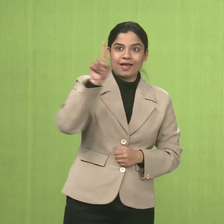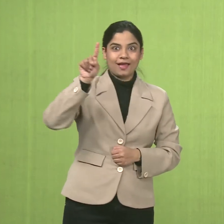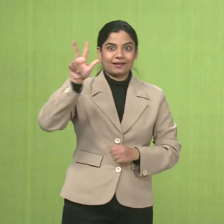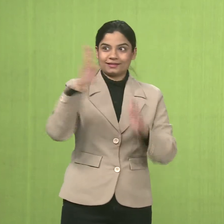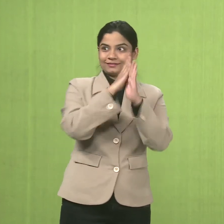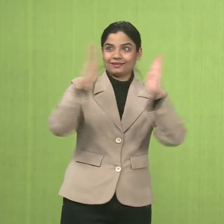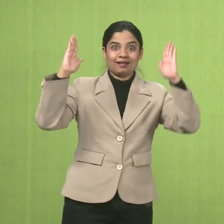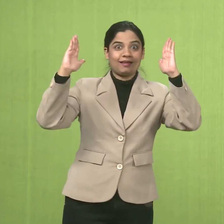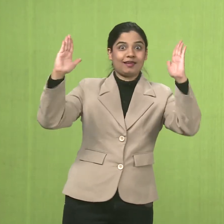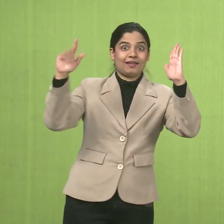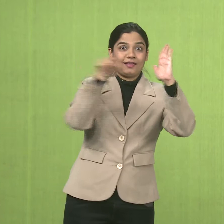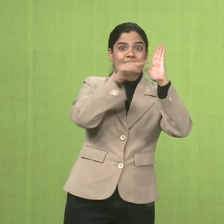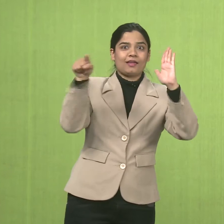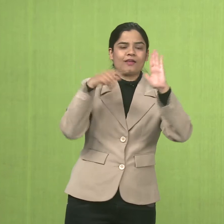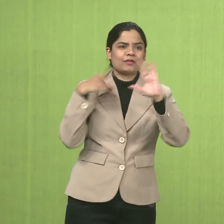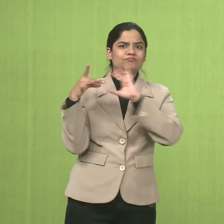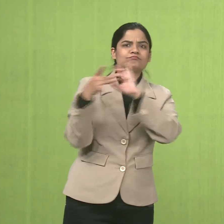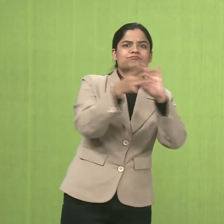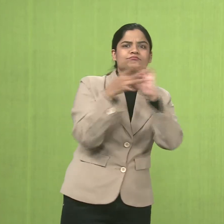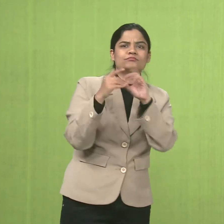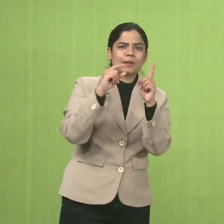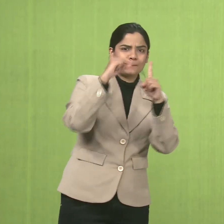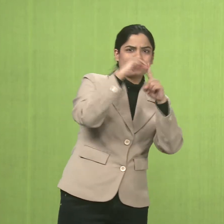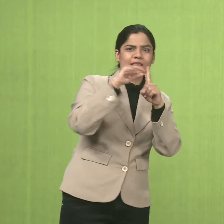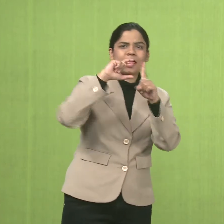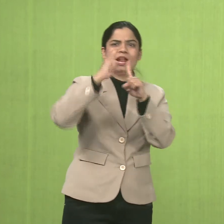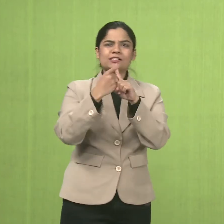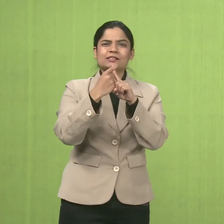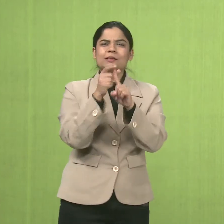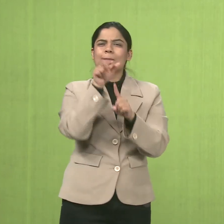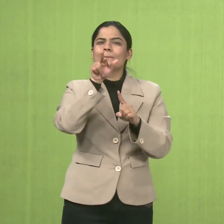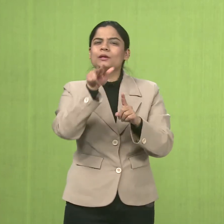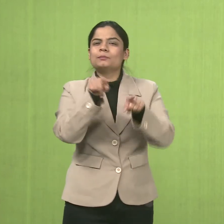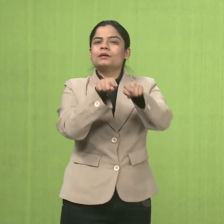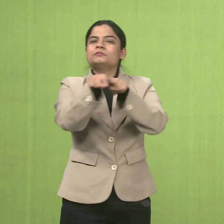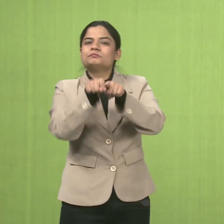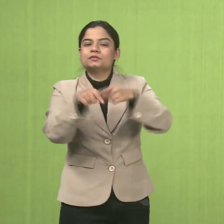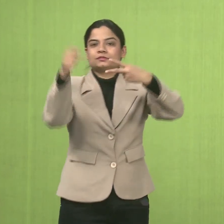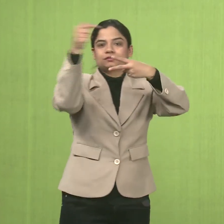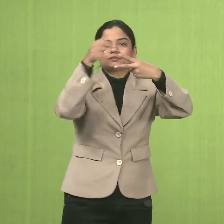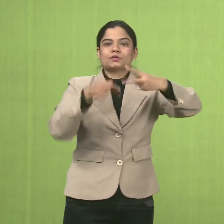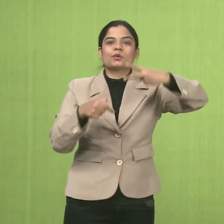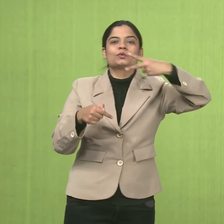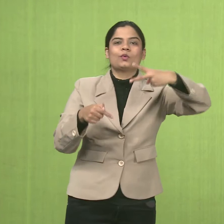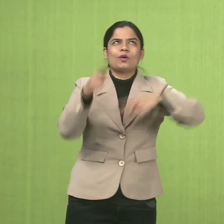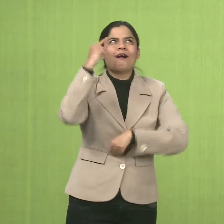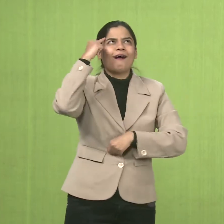from children between the age of 11 to 18, they have their own culture. You can give 2 examples of